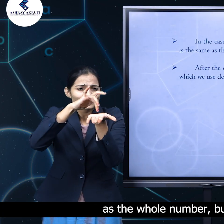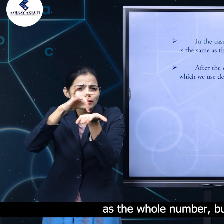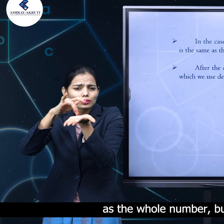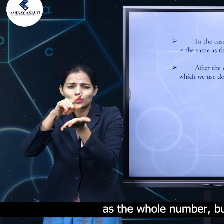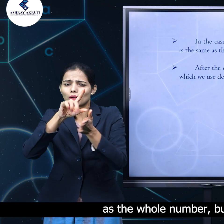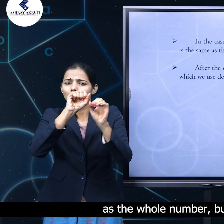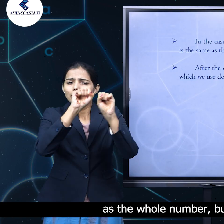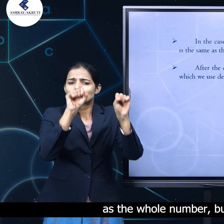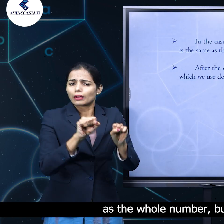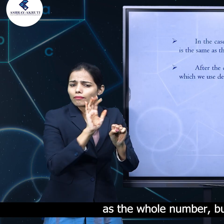number.